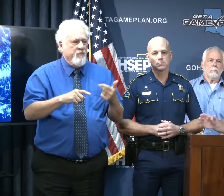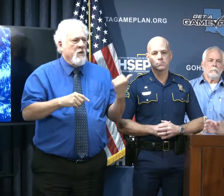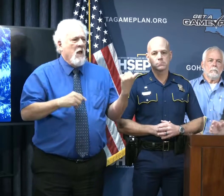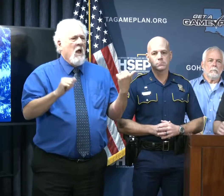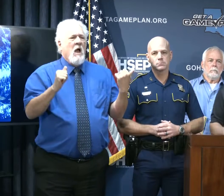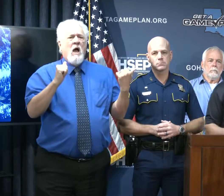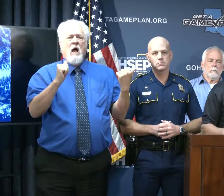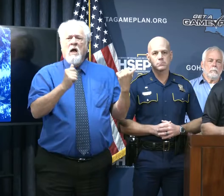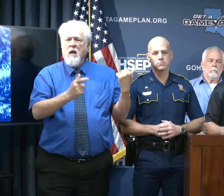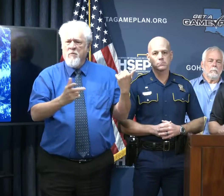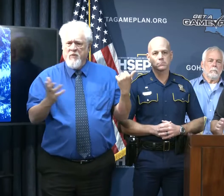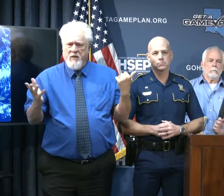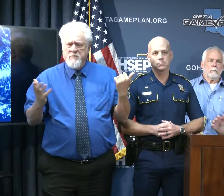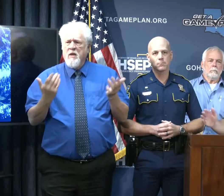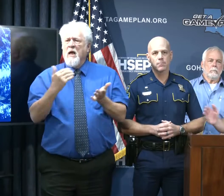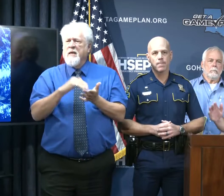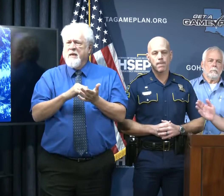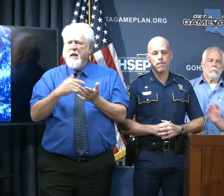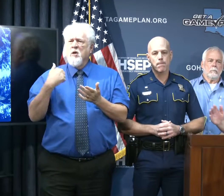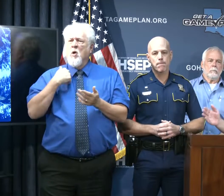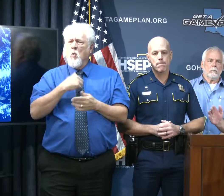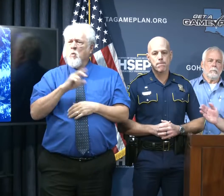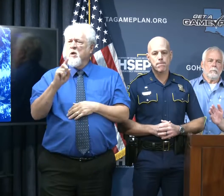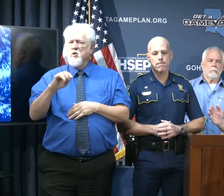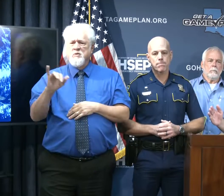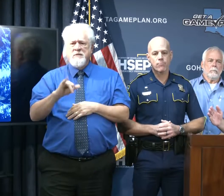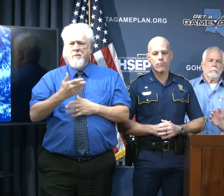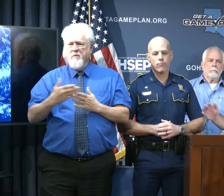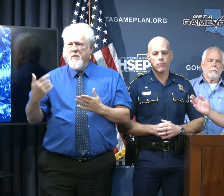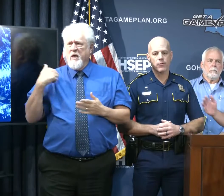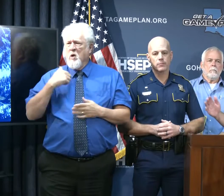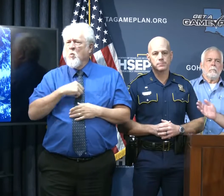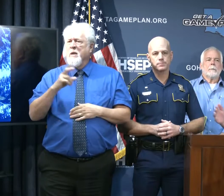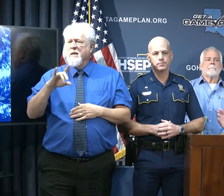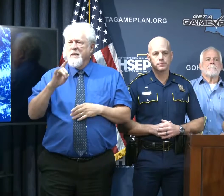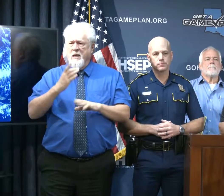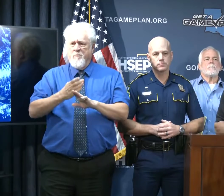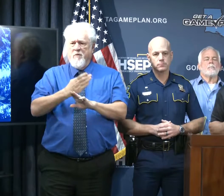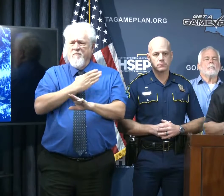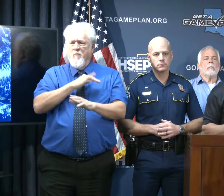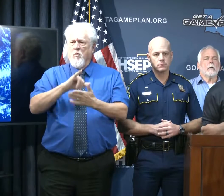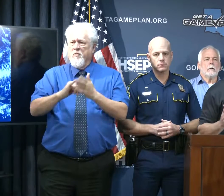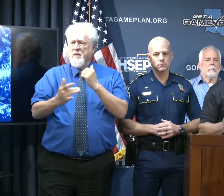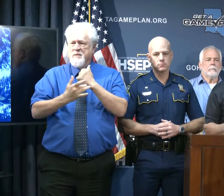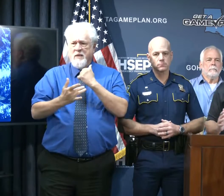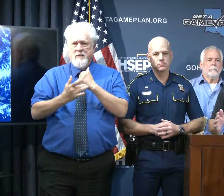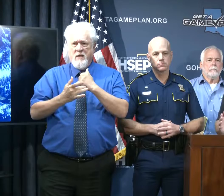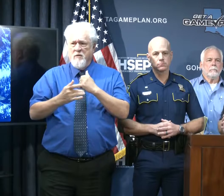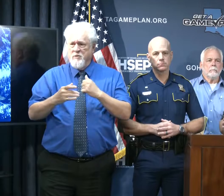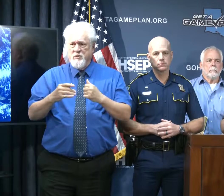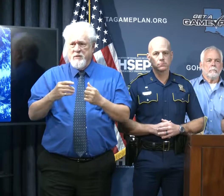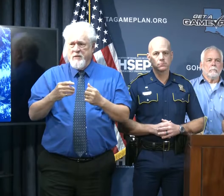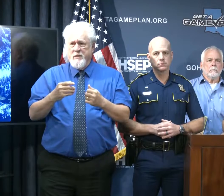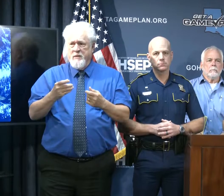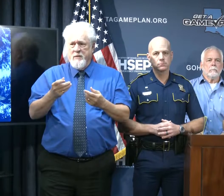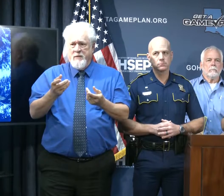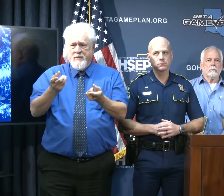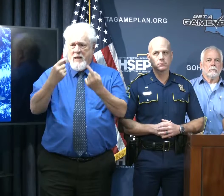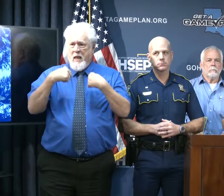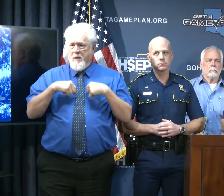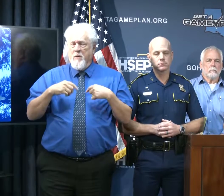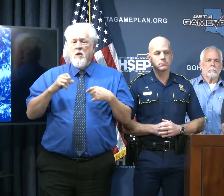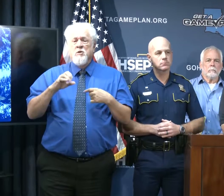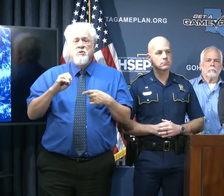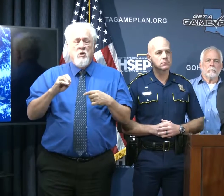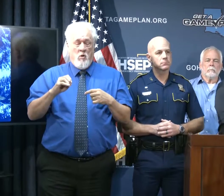things I would say, Julie. Again, we're doing the same things we did before all this technology became available, right? All right, so that